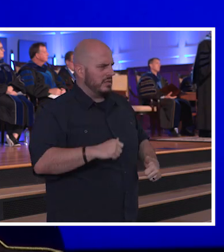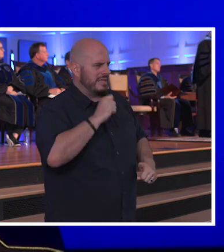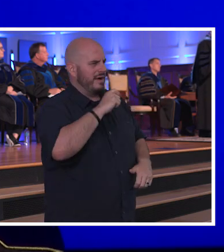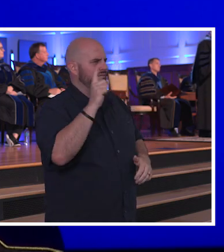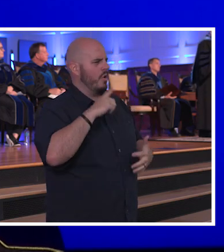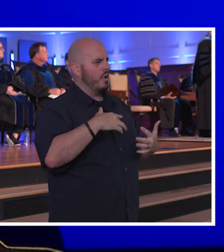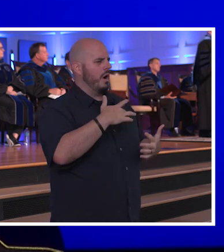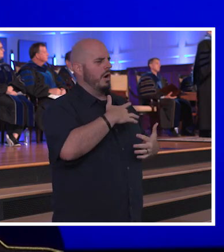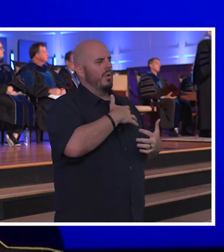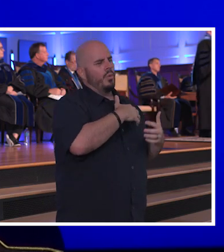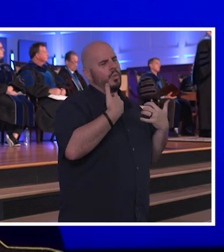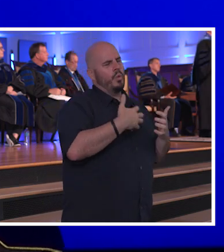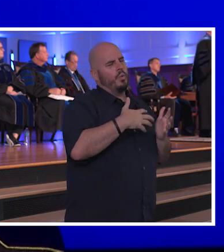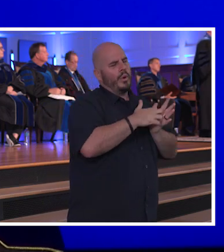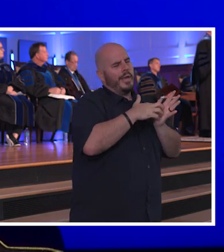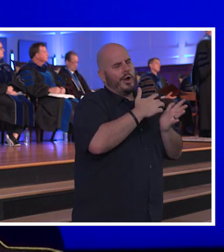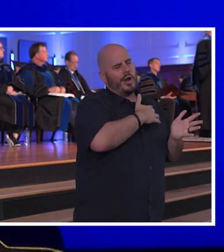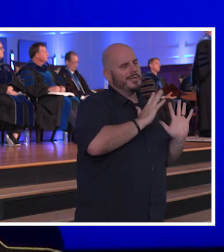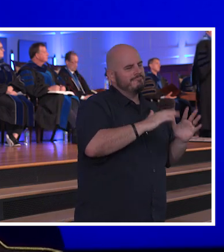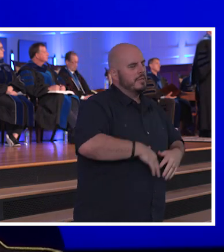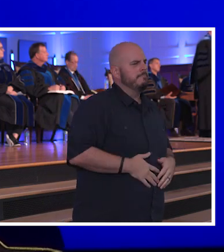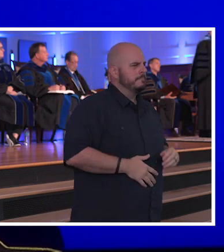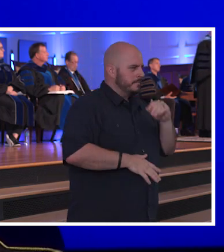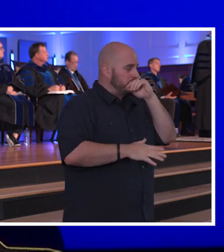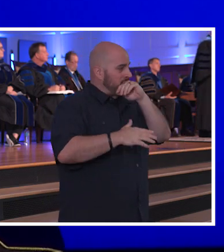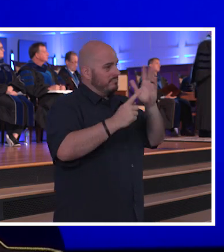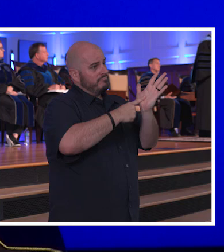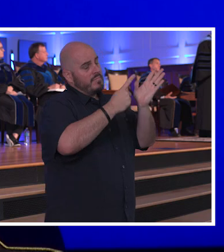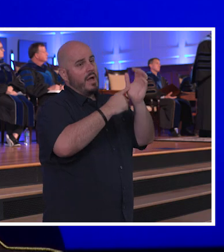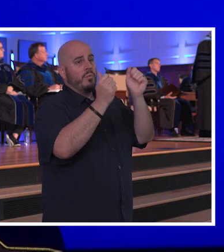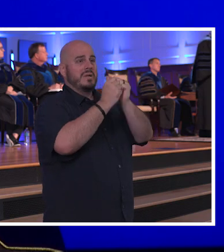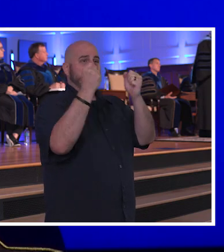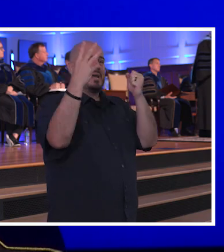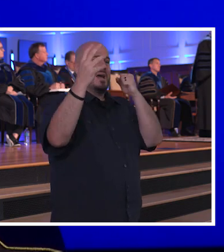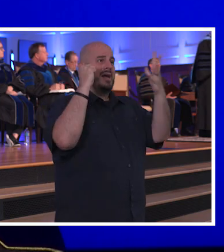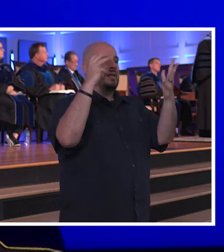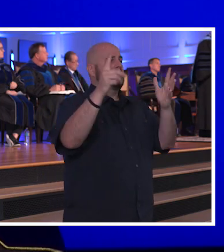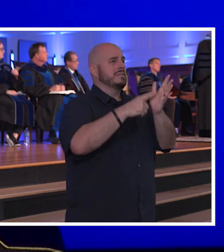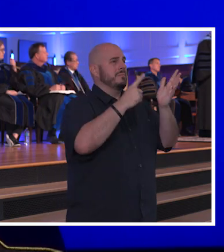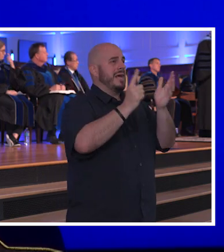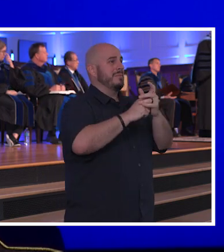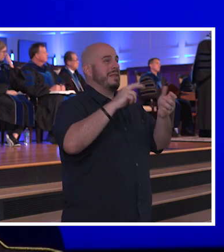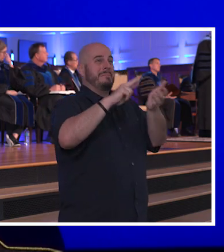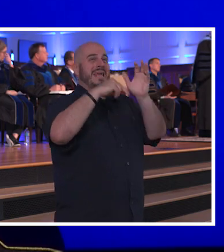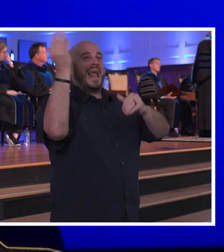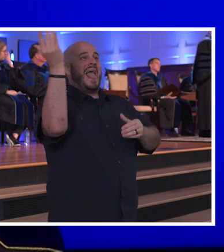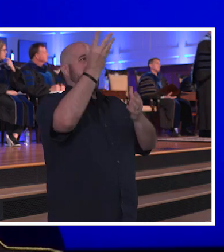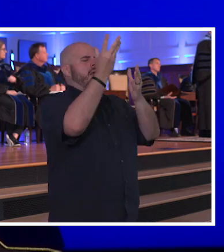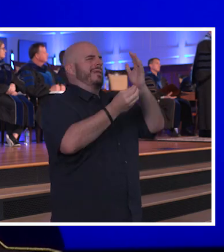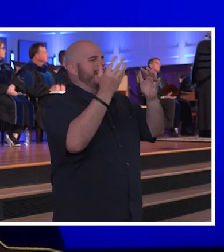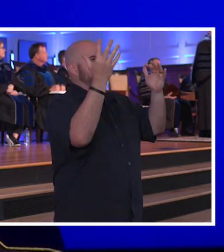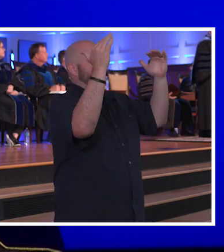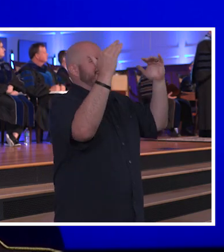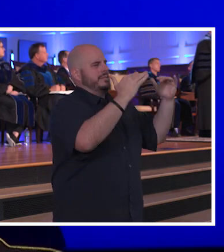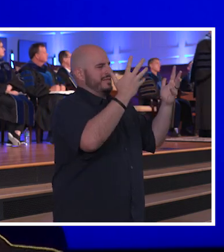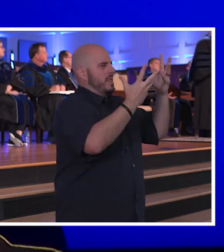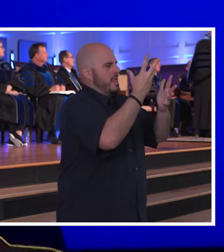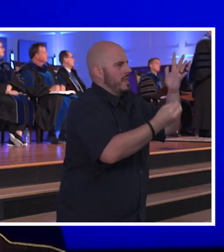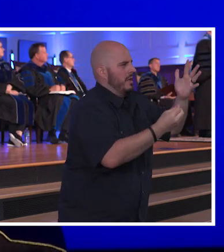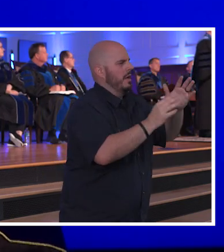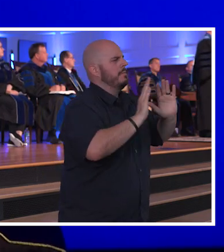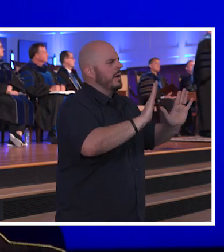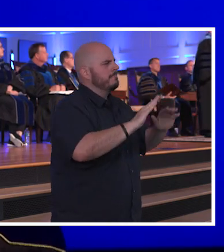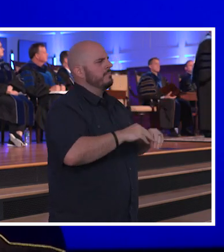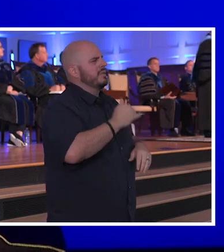even with signing, sometimes things are lost in the process. And yet, Yvette's story, though an unfortunate